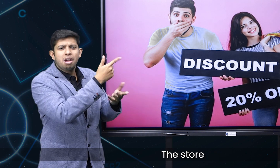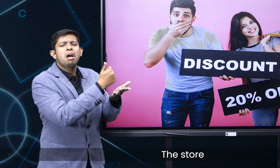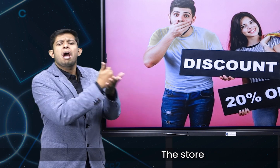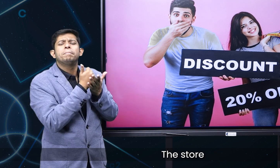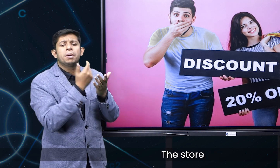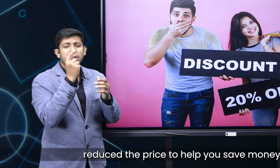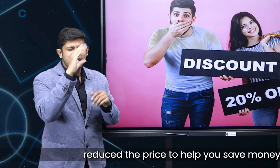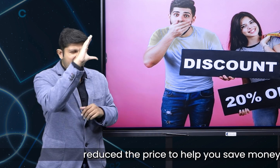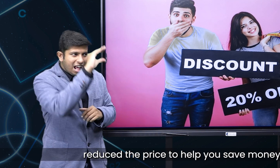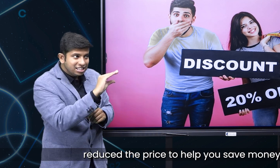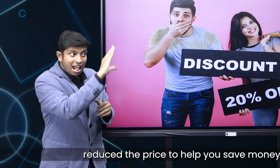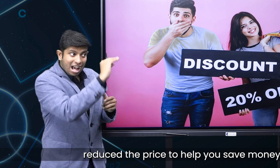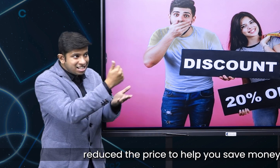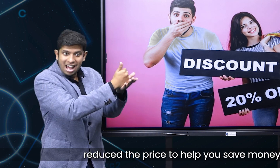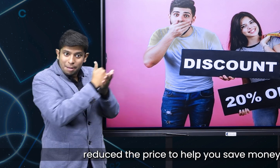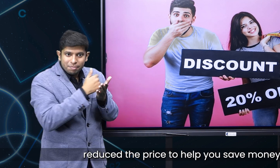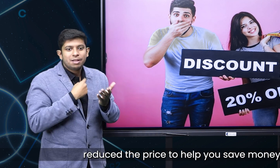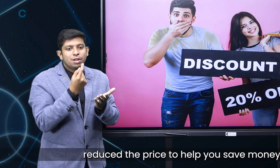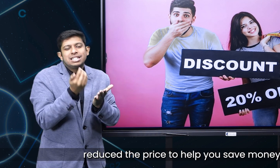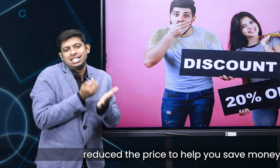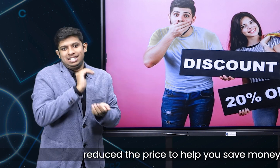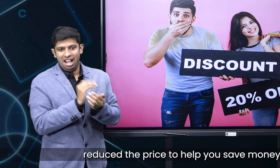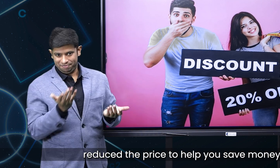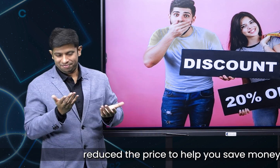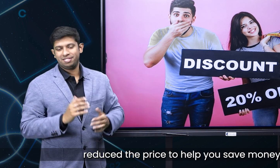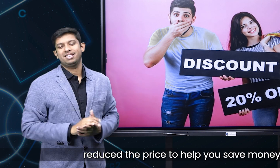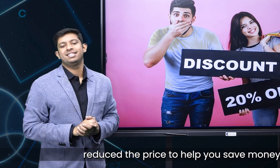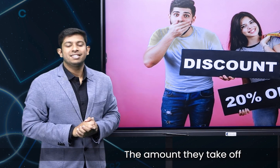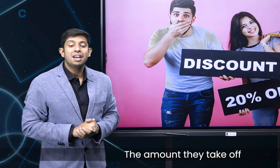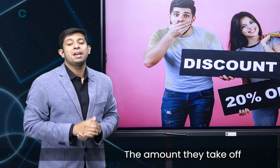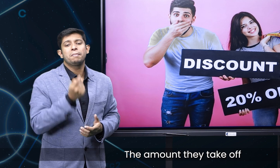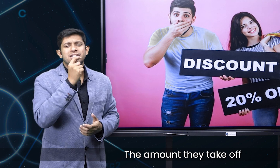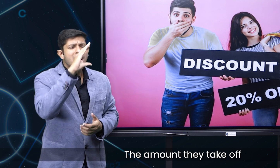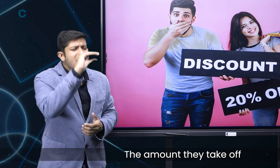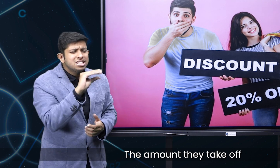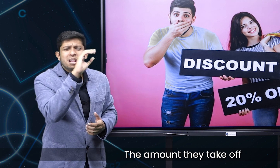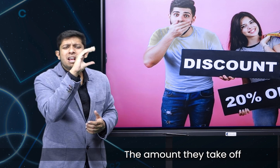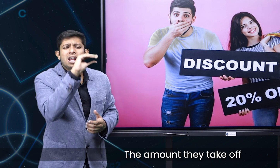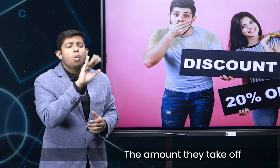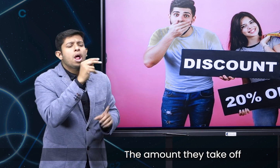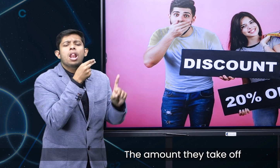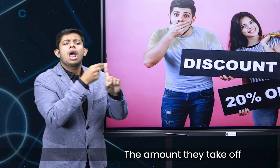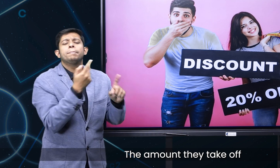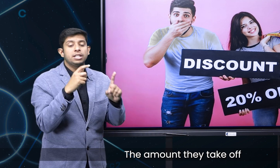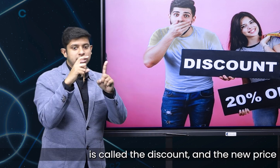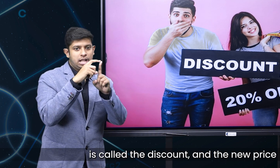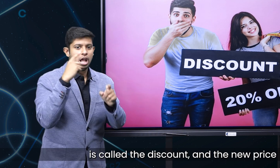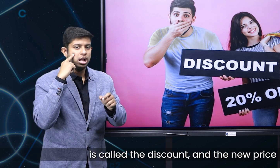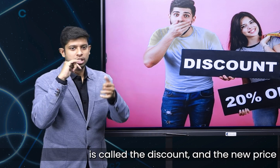The store reduced the price to help you save money. The amount they take off is called the